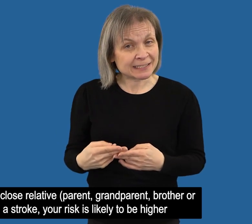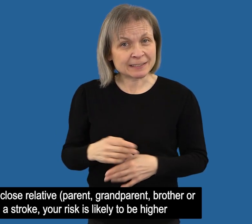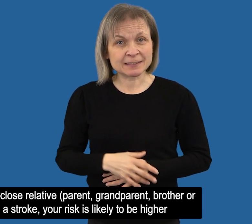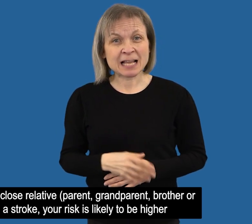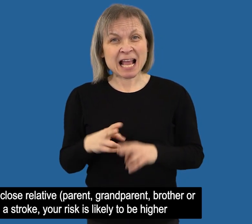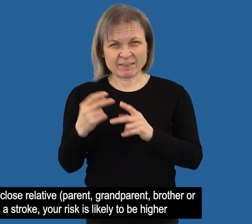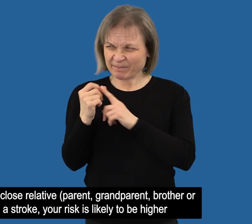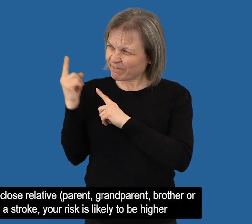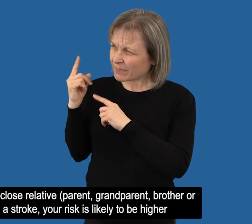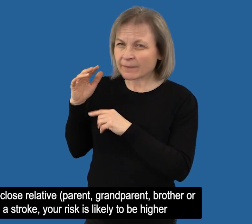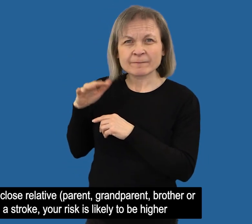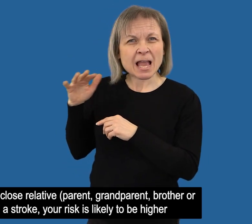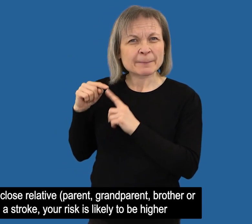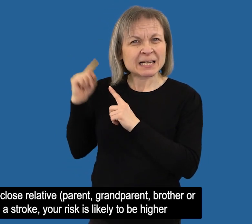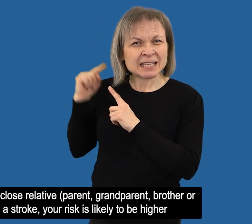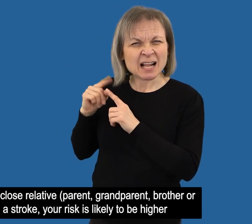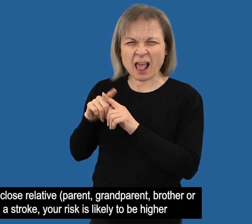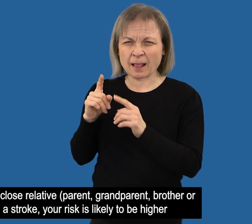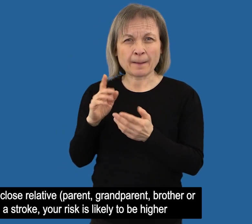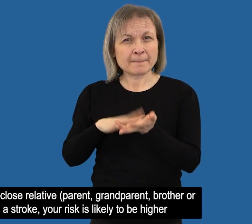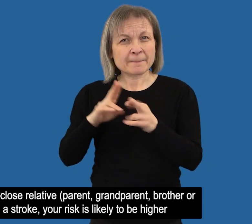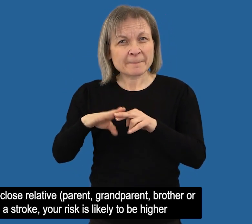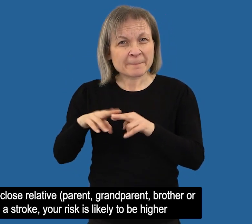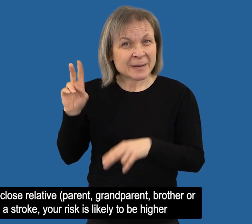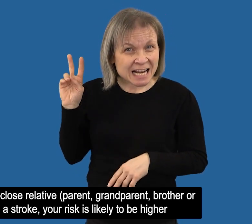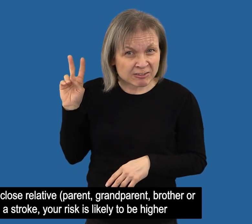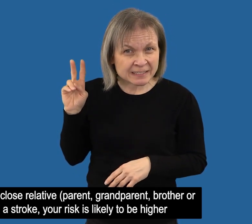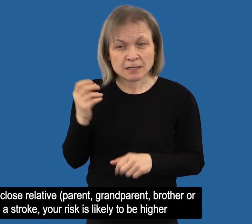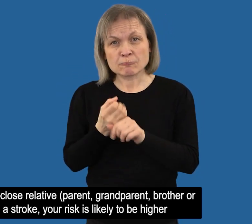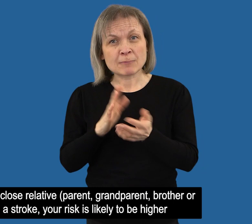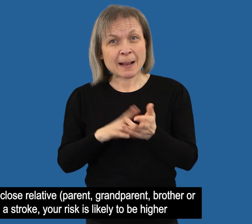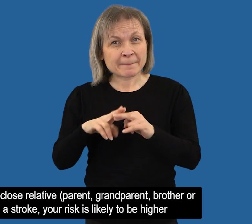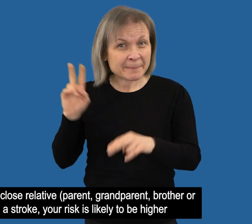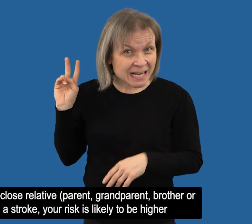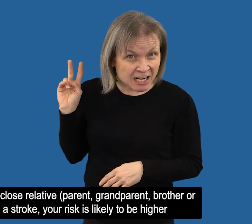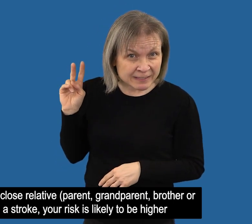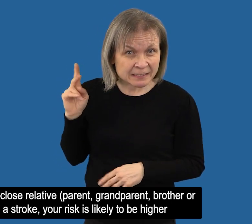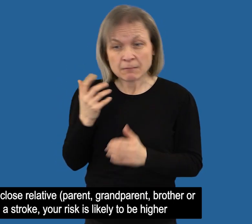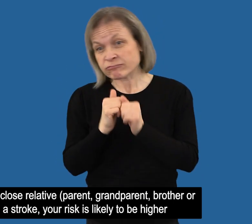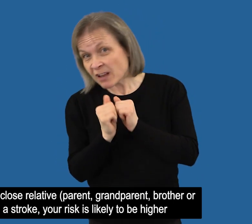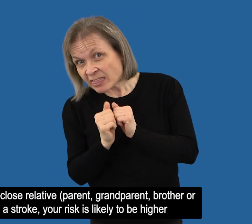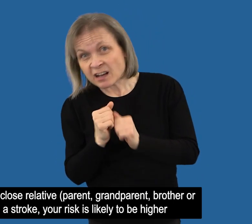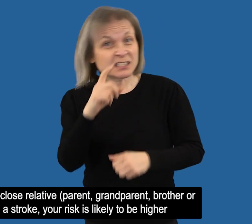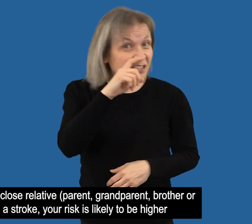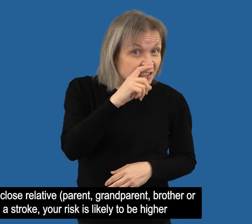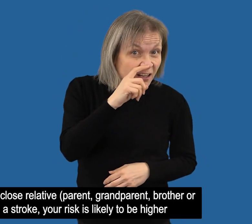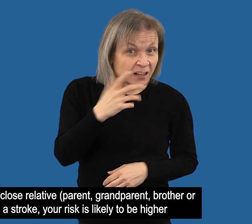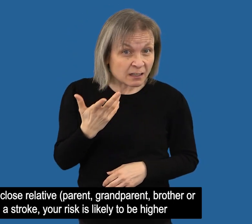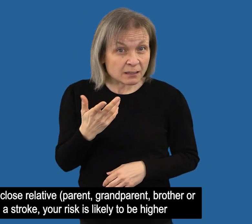Family history. If a close relative, parent, grandparent, brother or sister has had a stroke, your risk